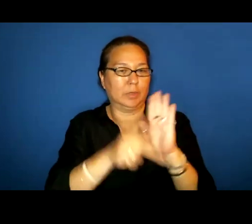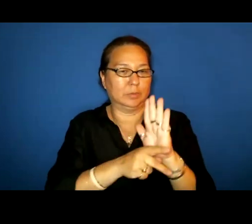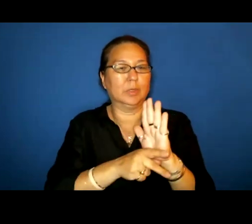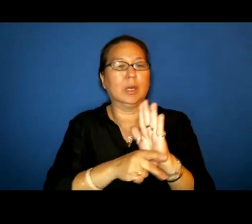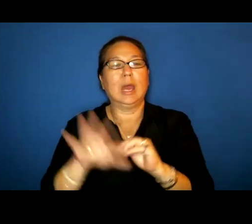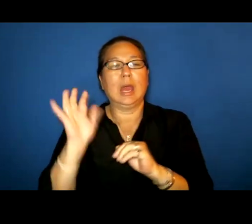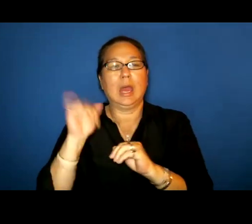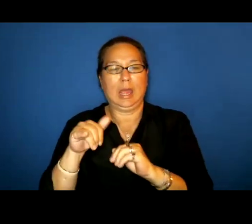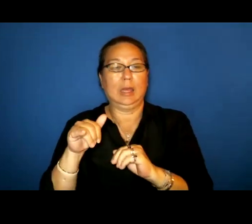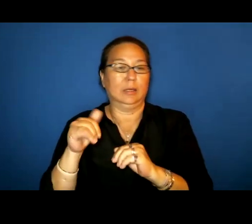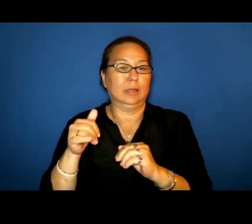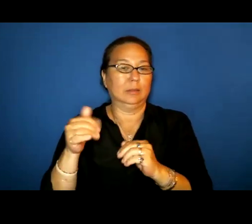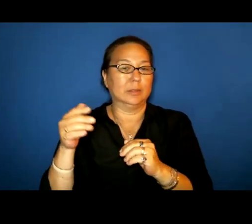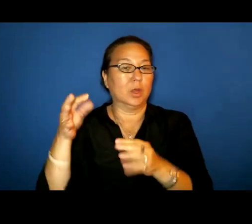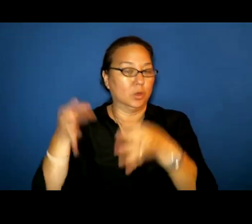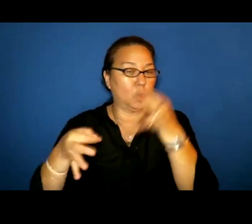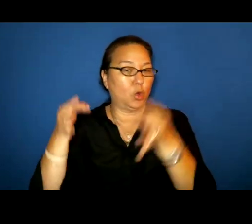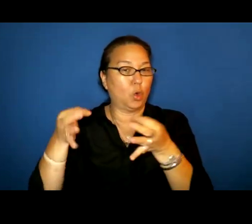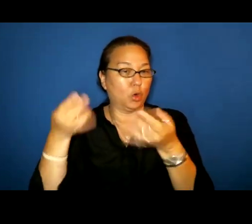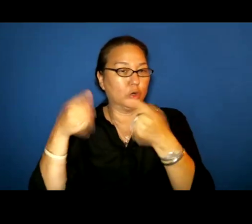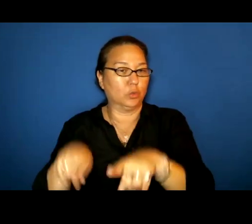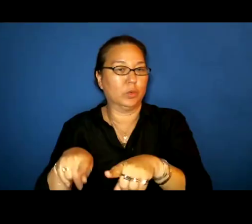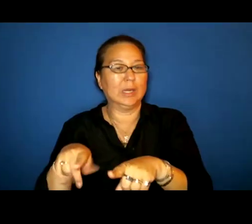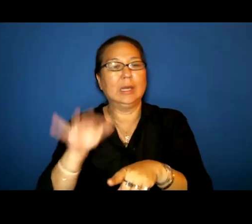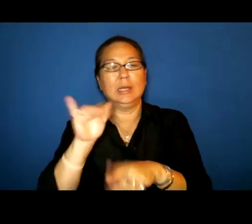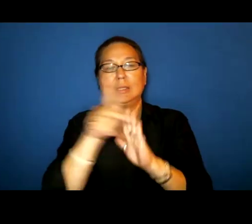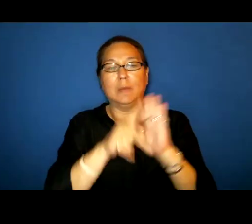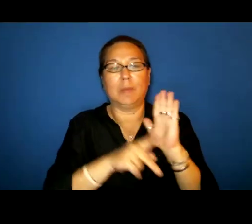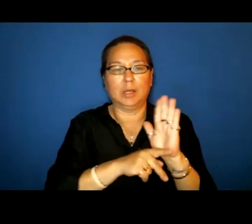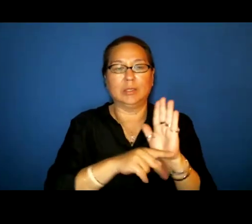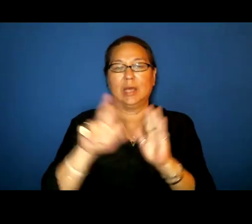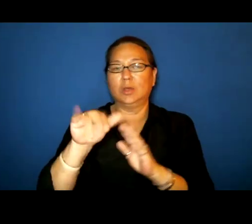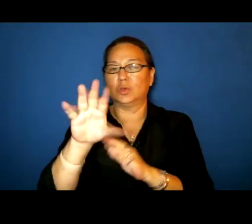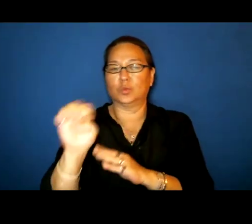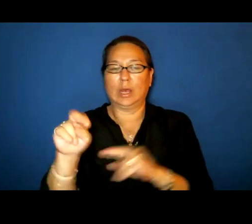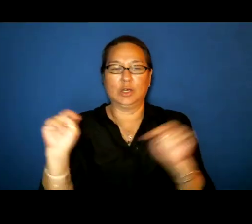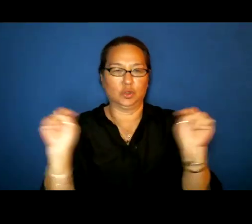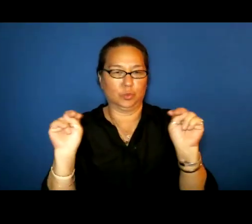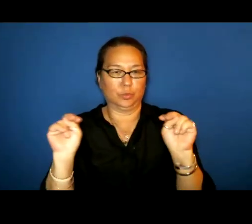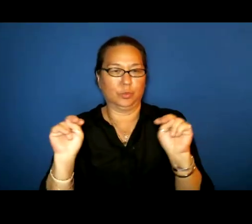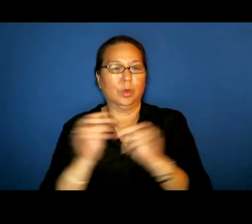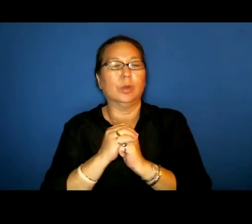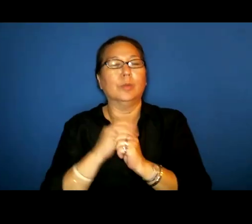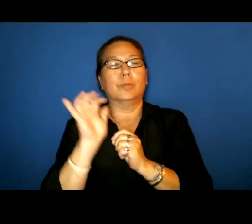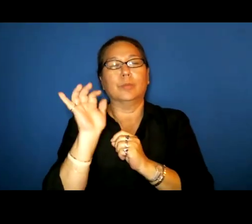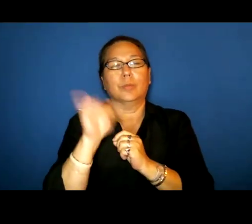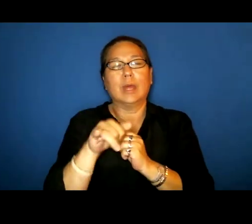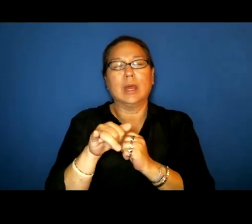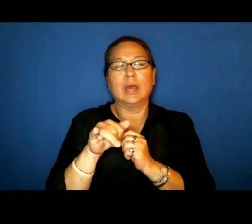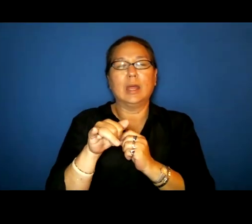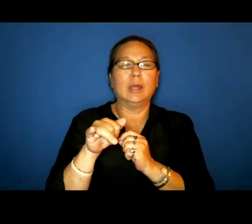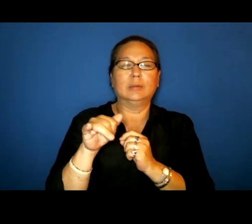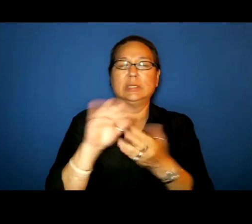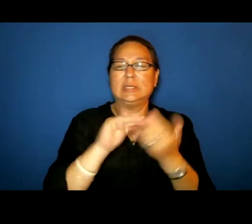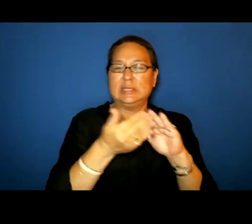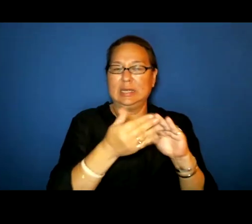neutral. City leaders now say they want to address complaints of what they call unfair aspects of the policy.